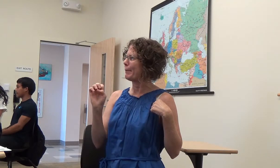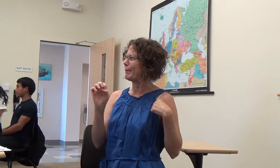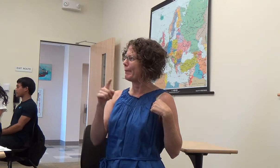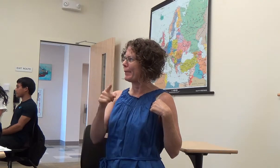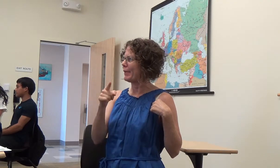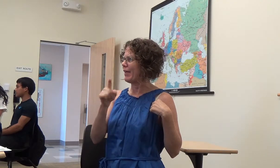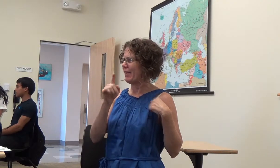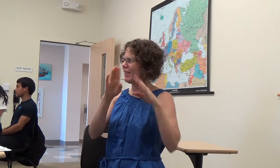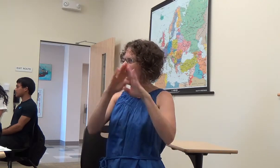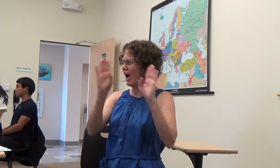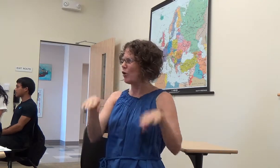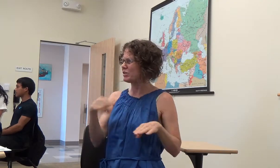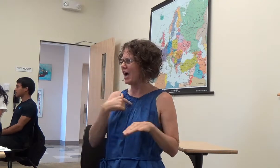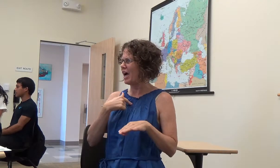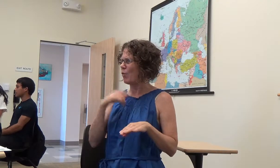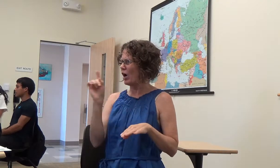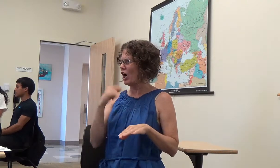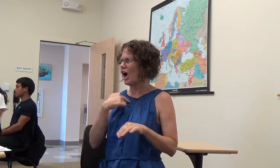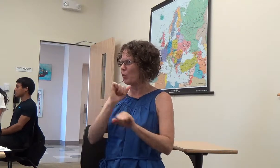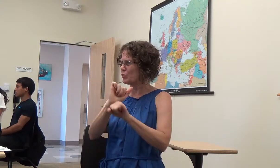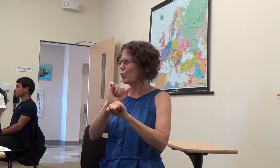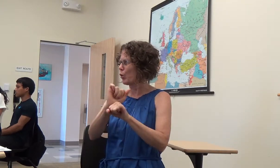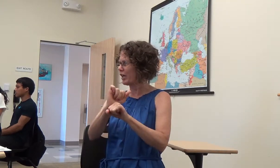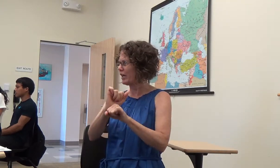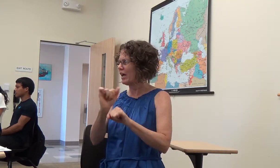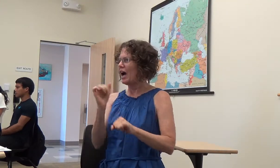So I realized that Chinese, they